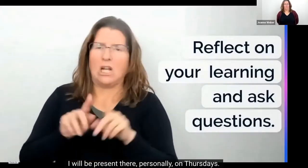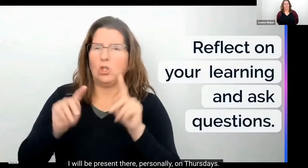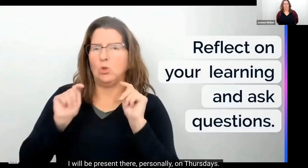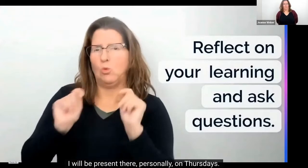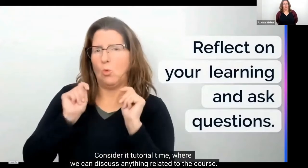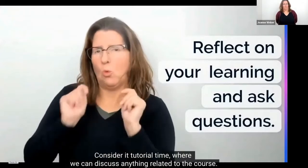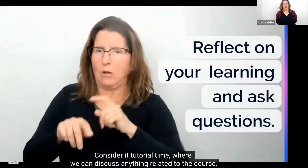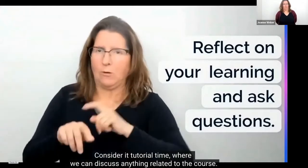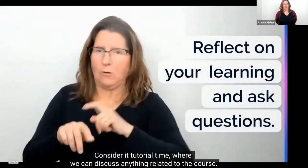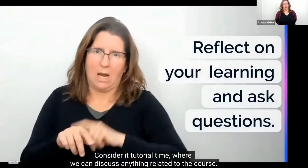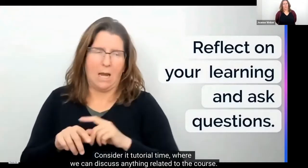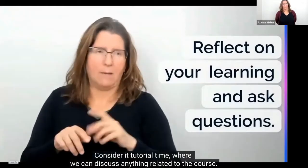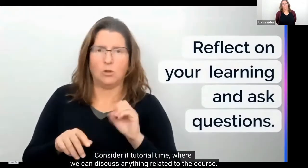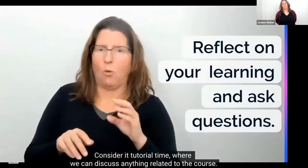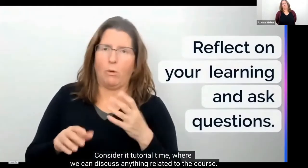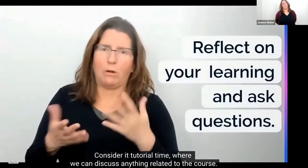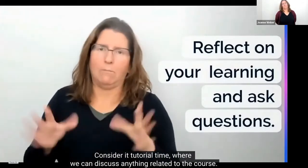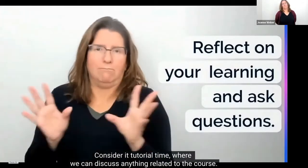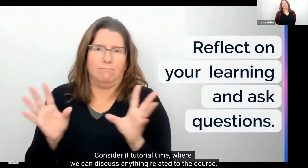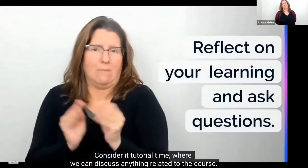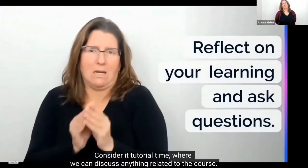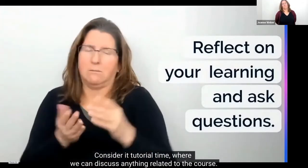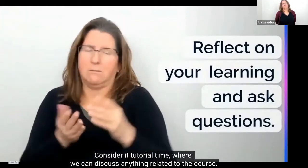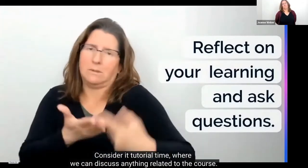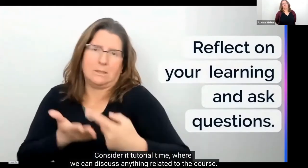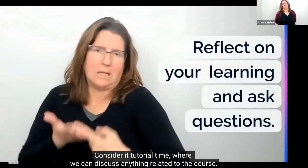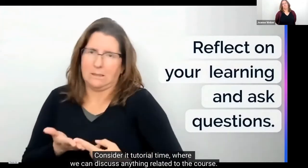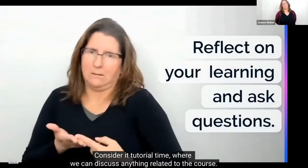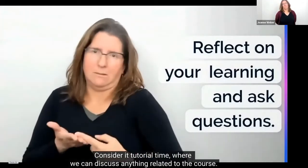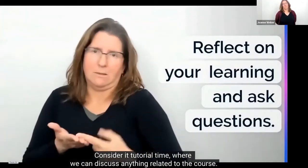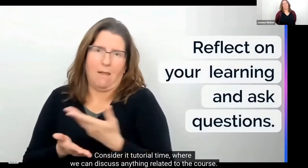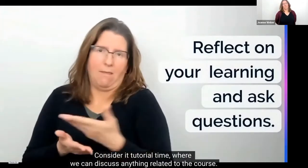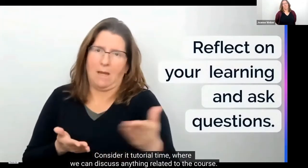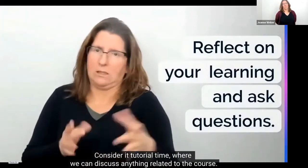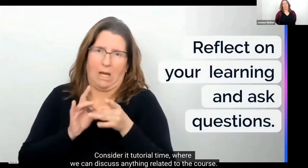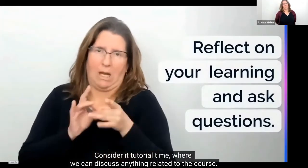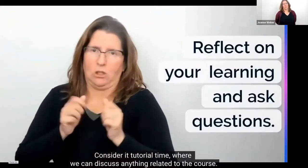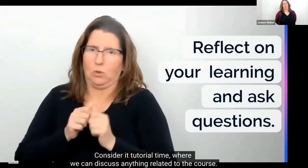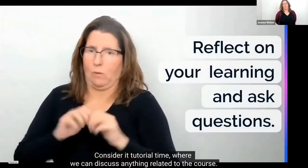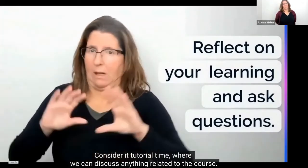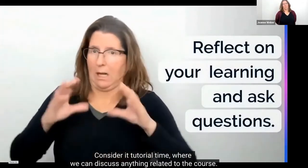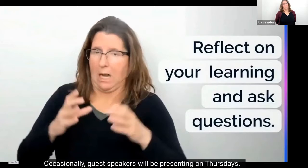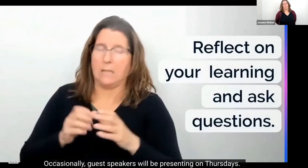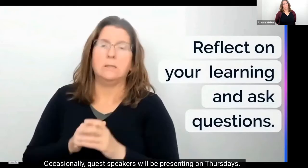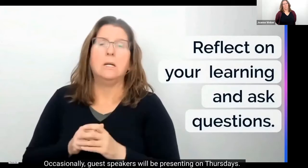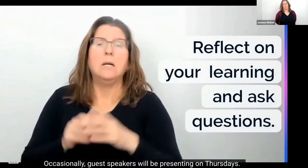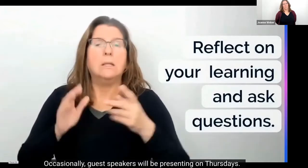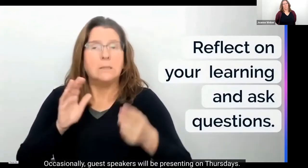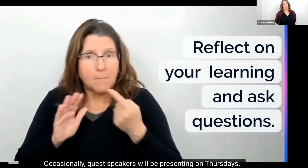on Thursdays. Consider it tutorial time, where we can discuss anything related to the course.